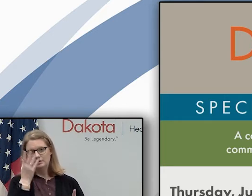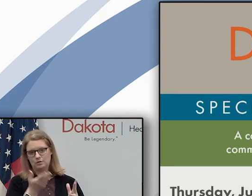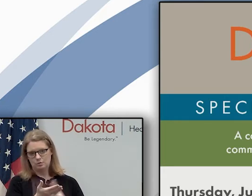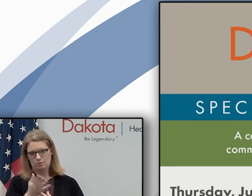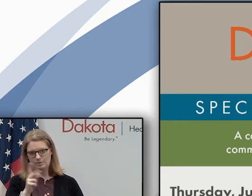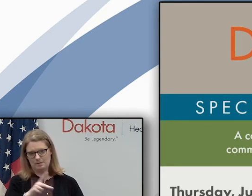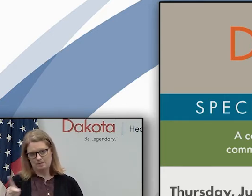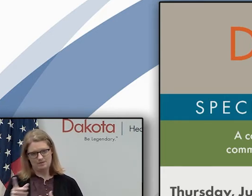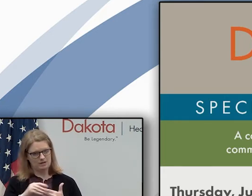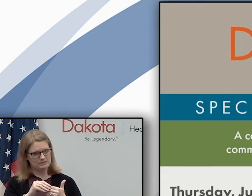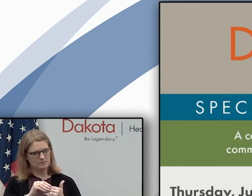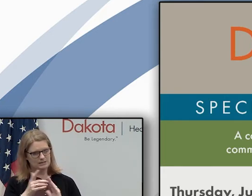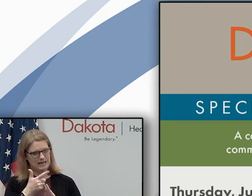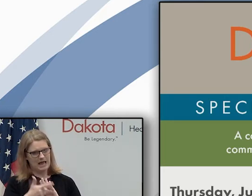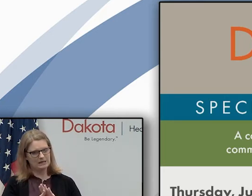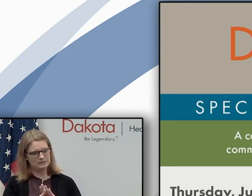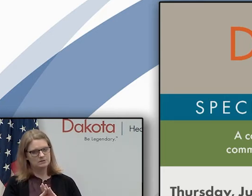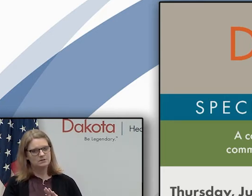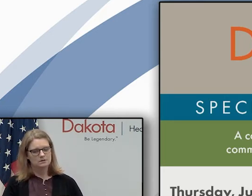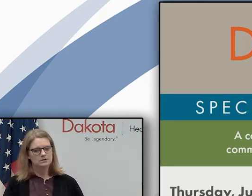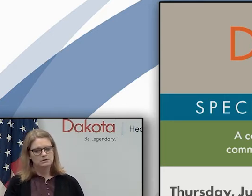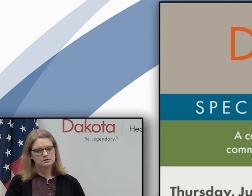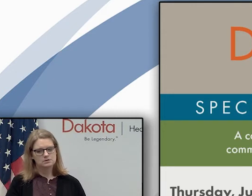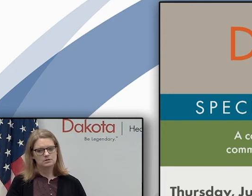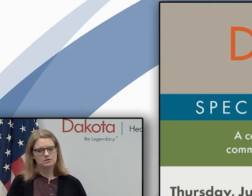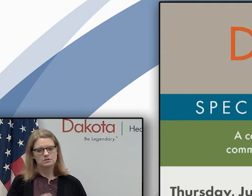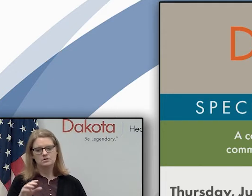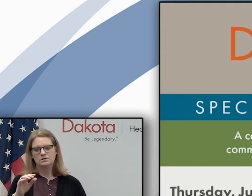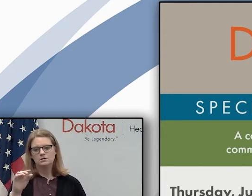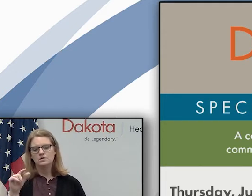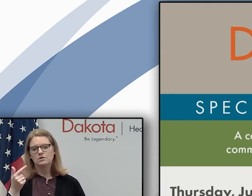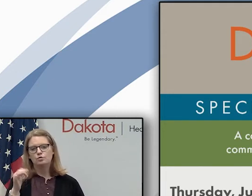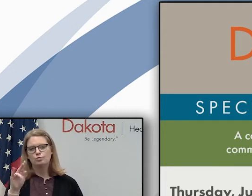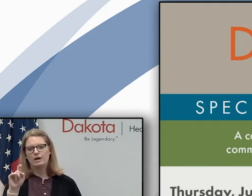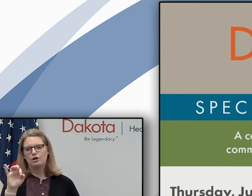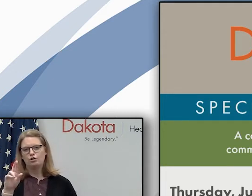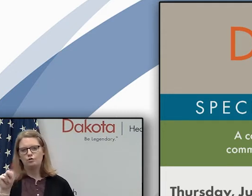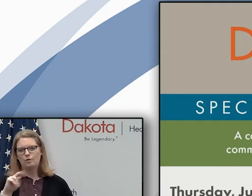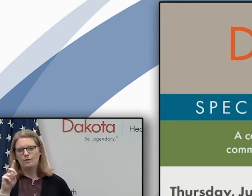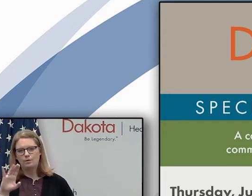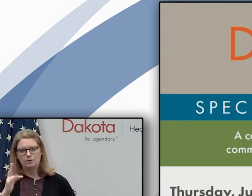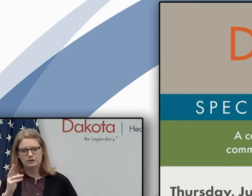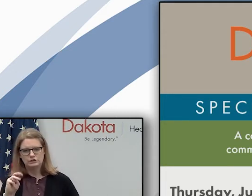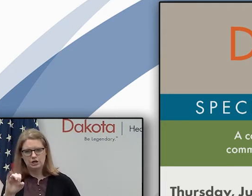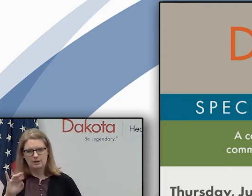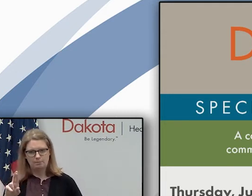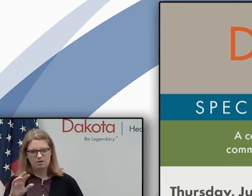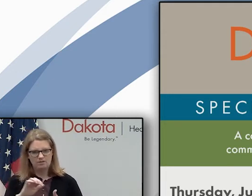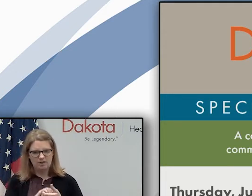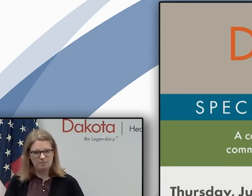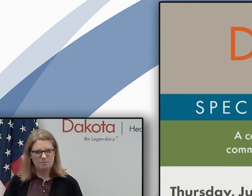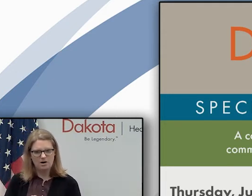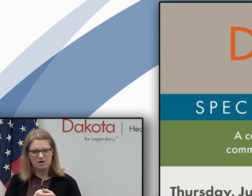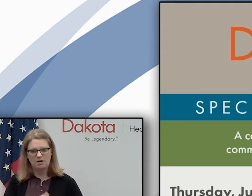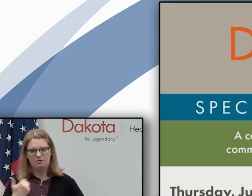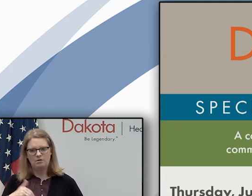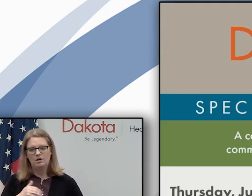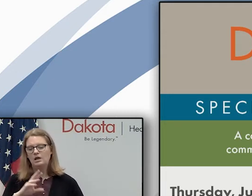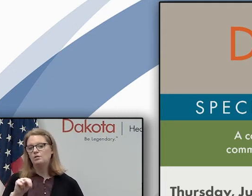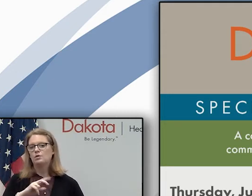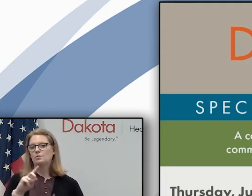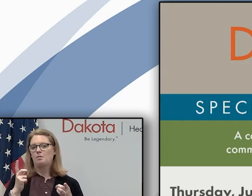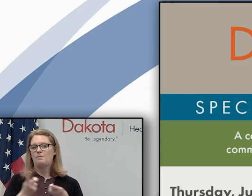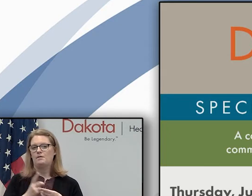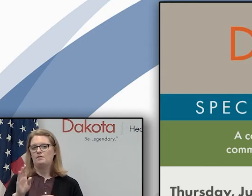PPP Flexibility Act. Again, thanks to the Greater North Dakota Chamber for partnering, and once again, North Dakota Department of